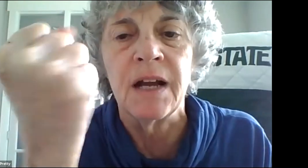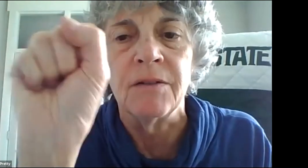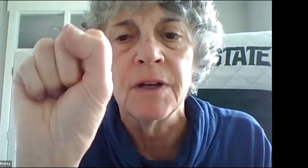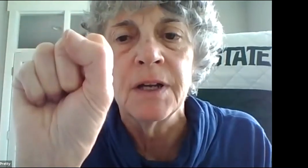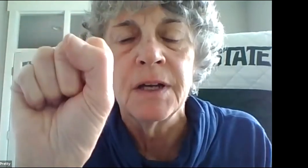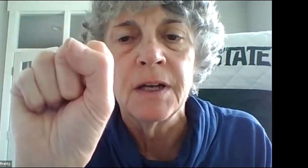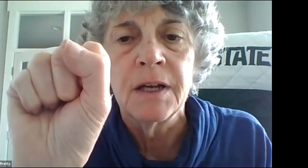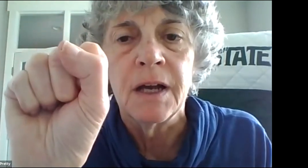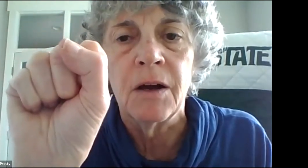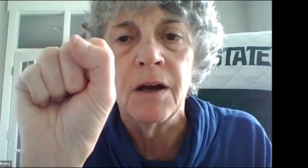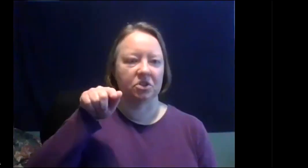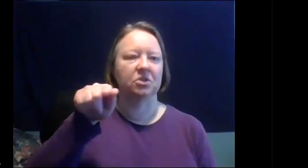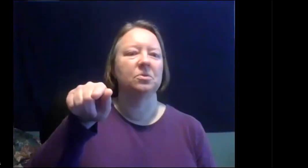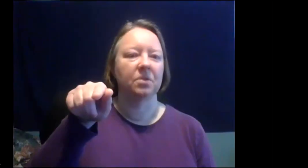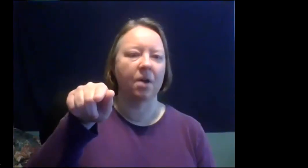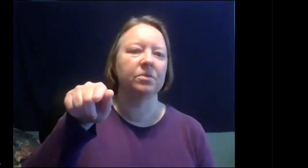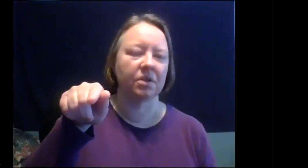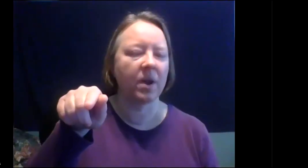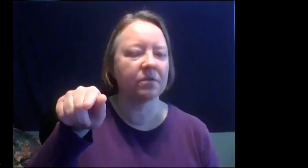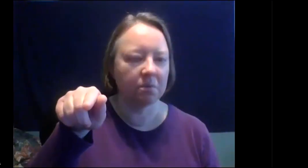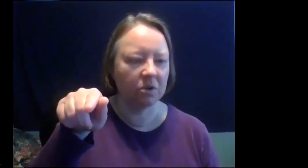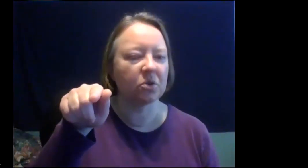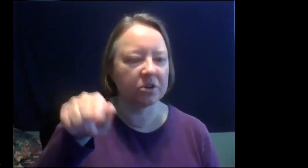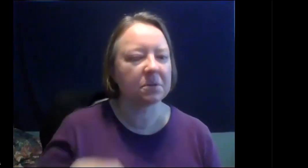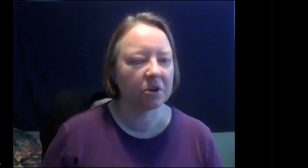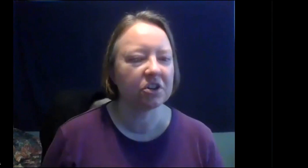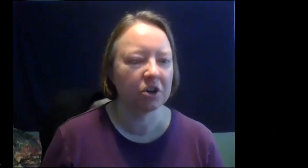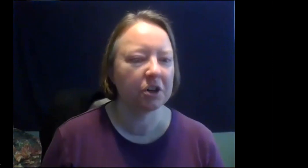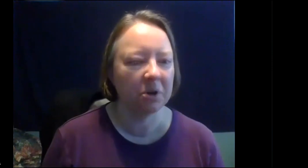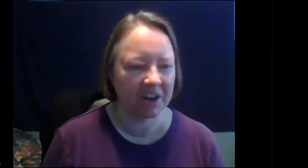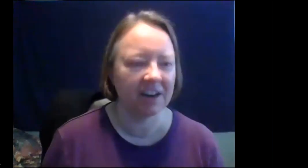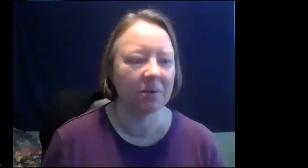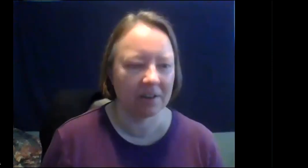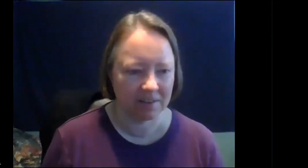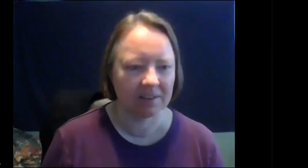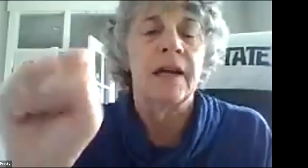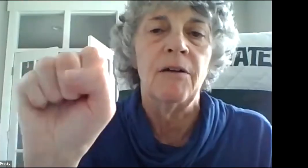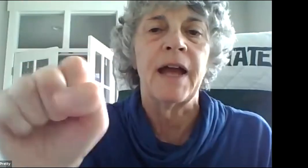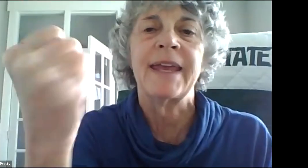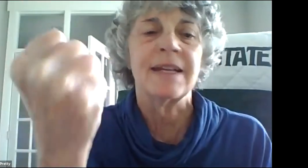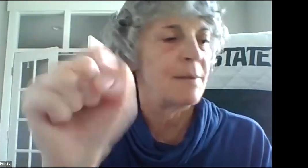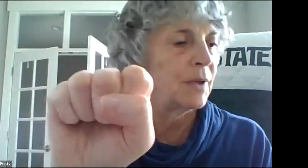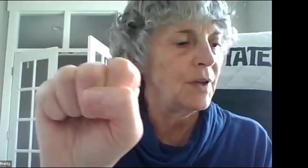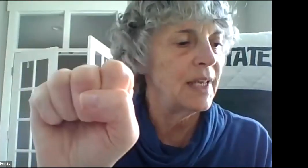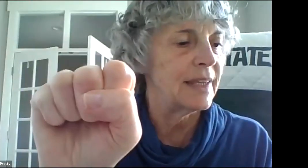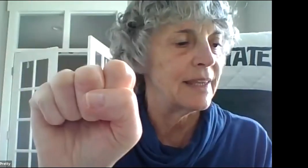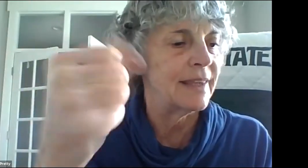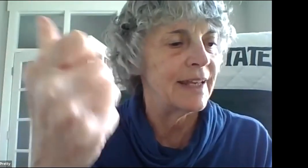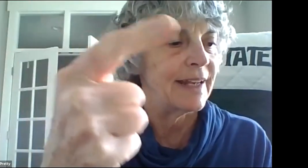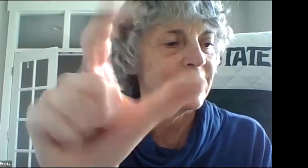yourself? It goes out away from you towards the person you're Or is communicating. the person, okay, because I'm Yes. looking at the thing and it